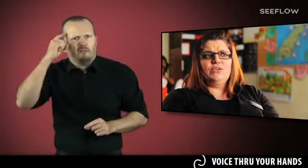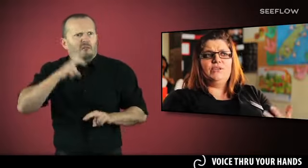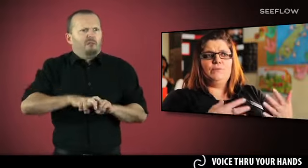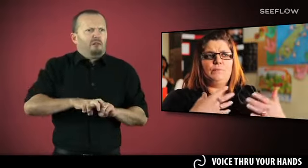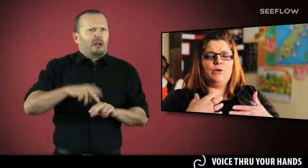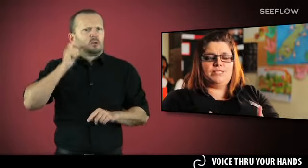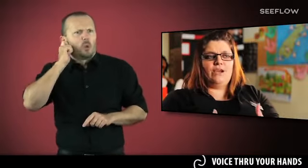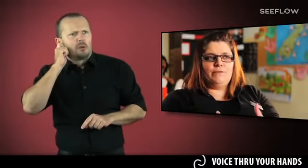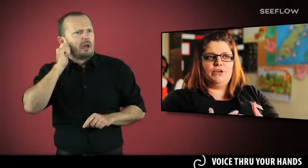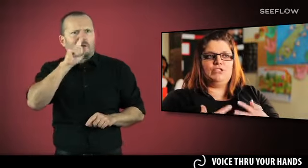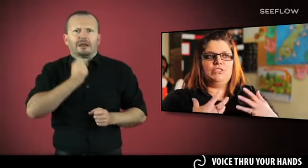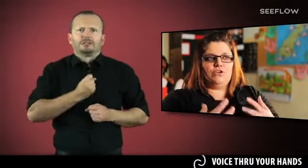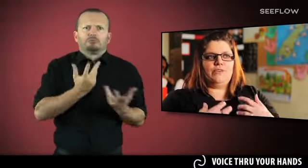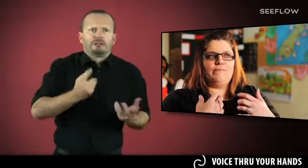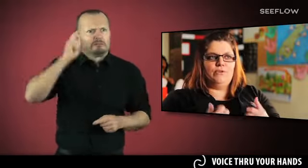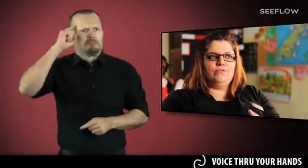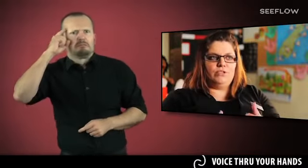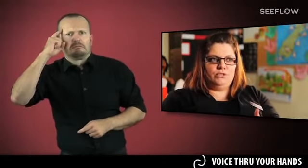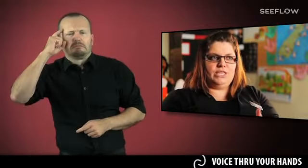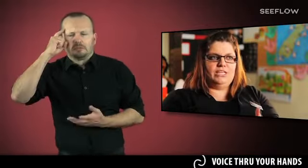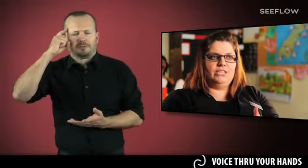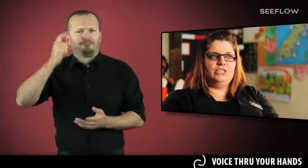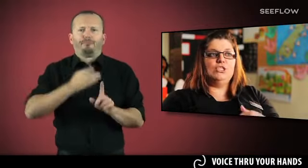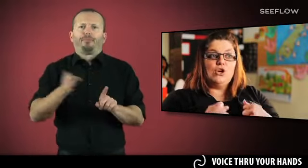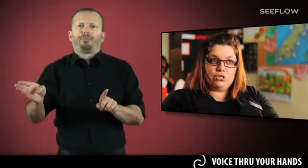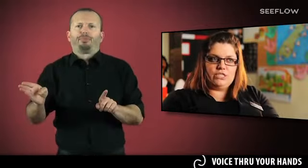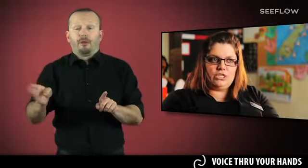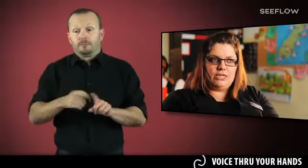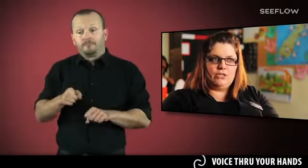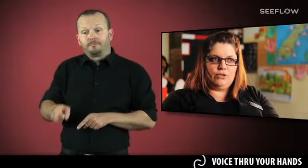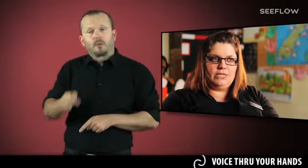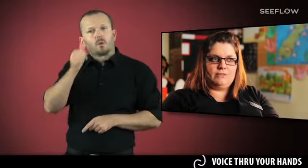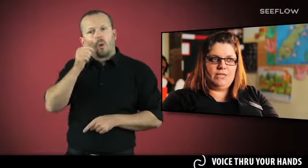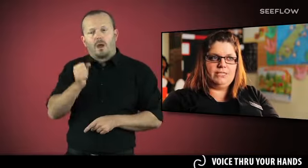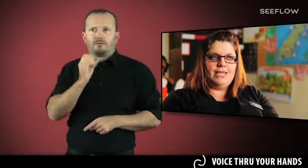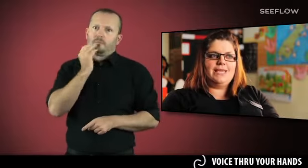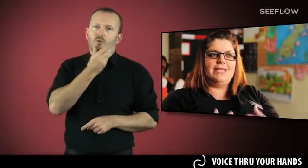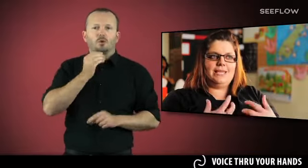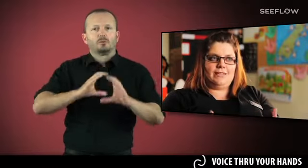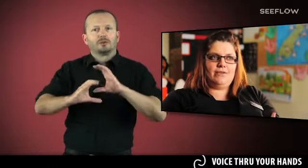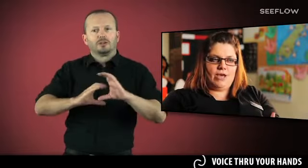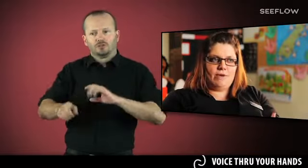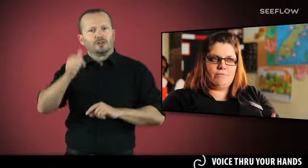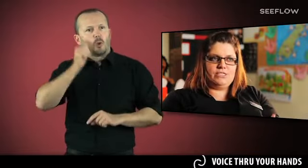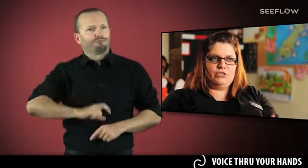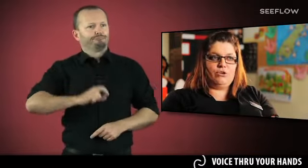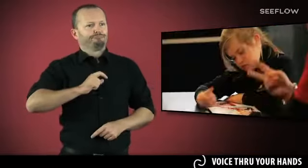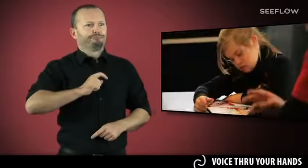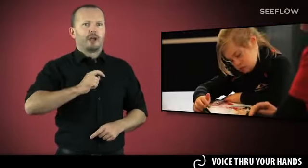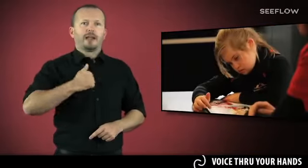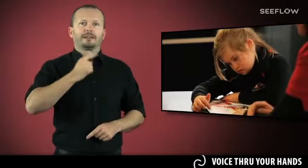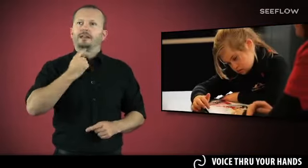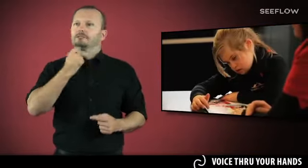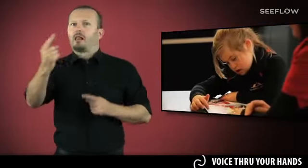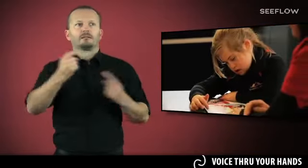So with Taryn, because she's got that beautiful communication and she knows that she can get her needs met and get that message across,